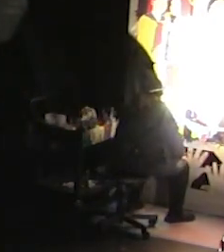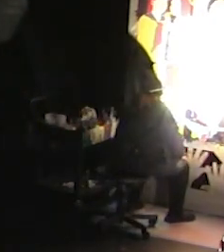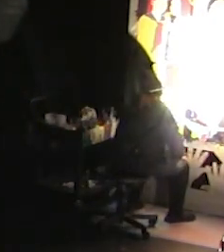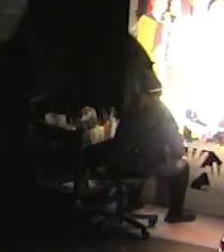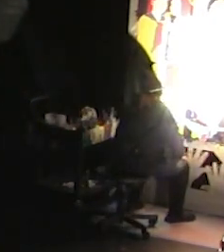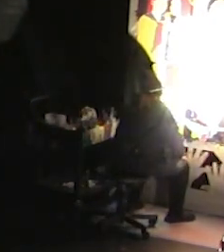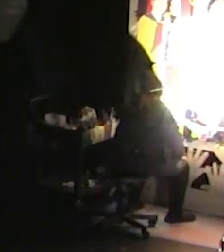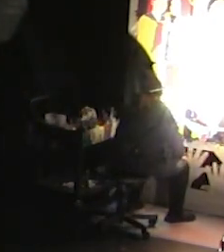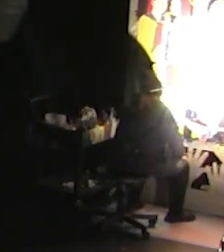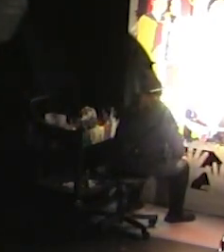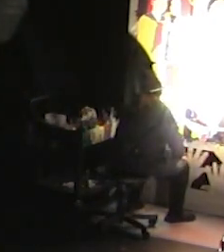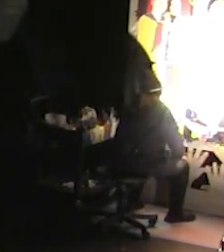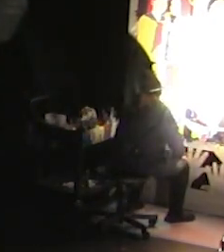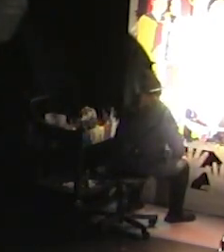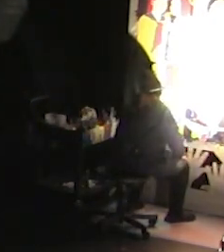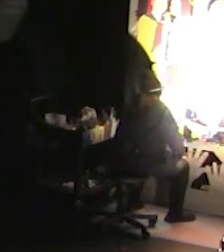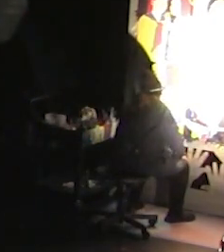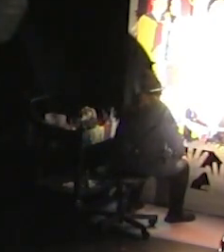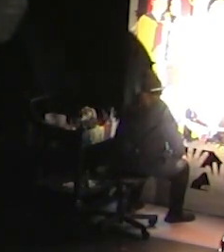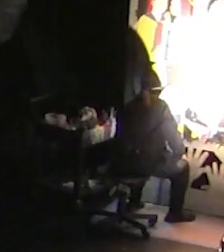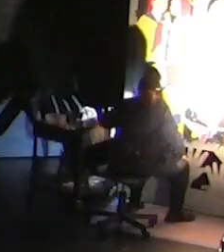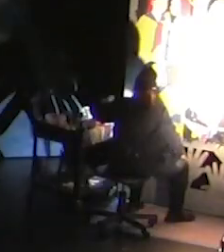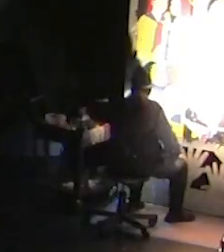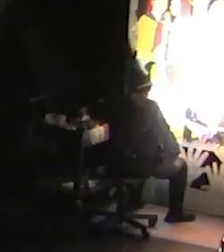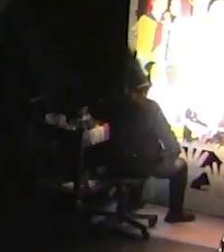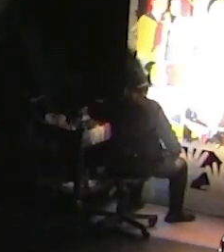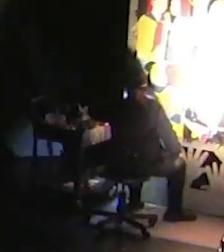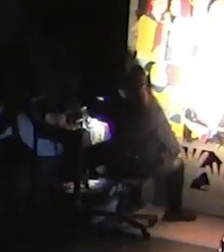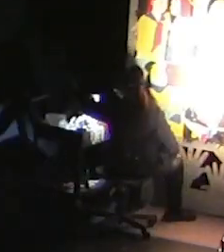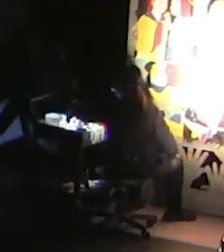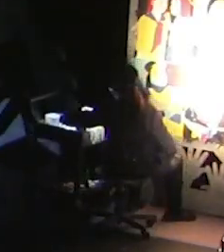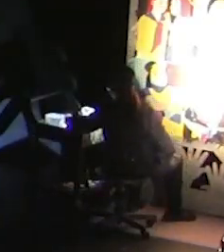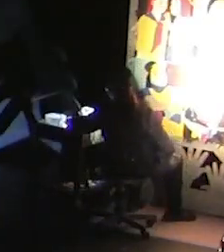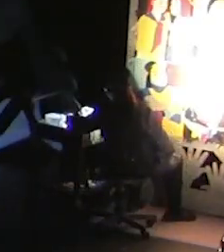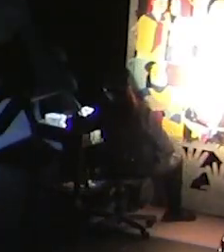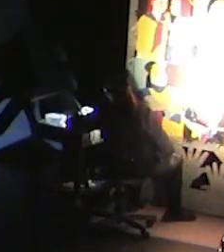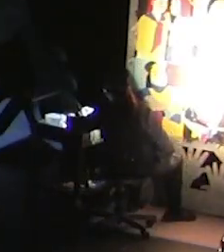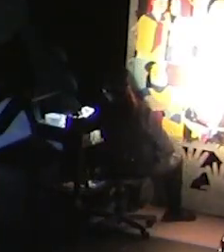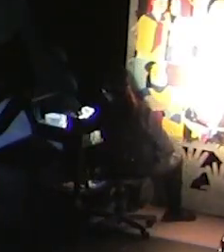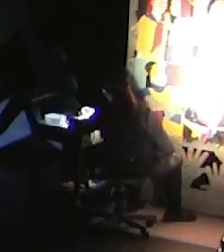What a friend. You know, John McGrath is always there for me, isn't he?